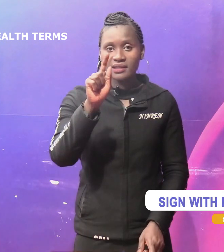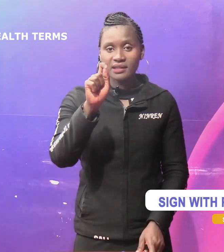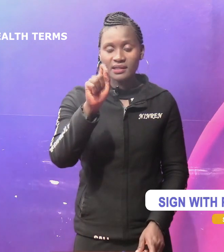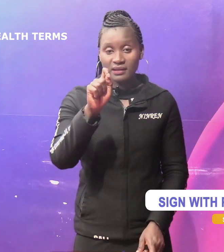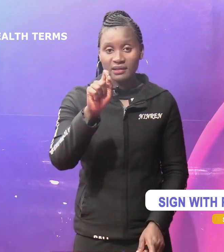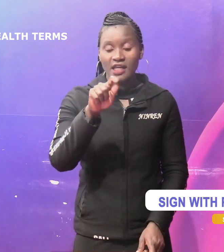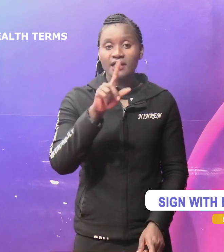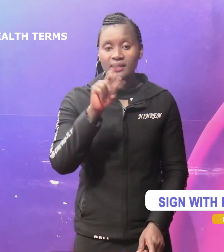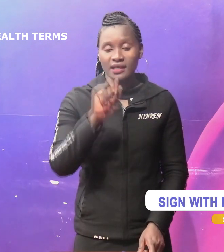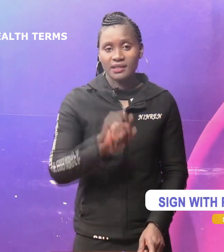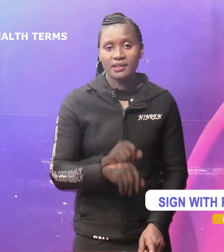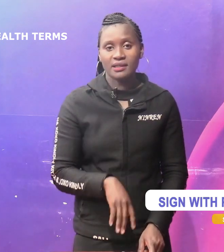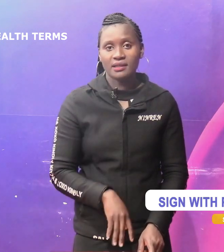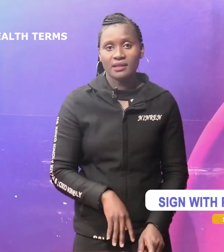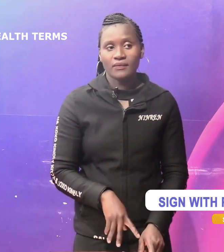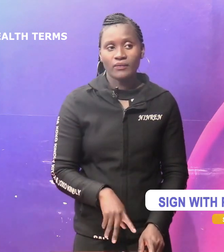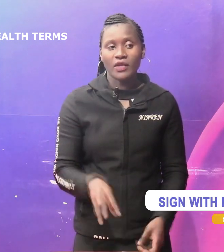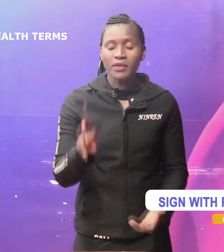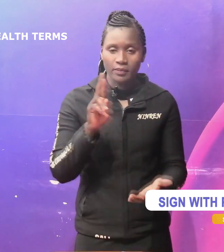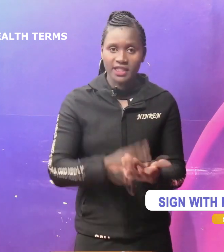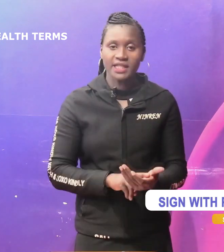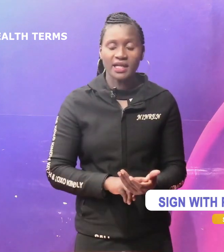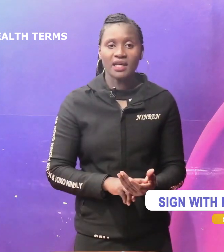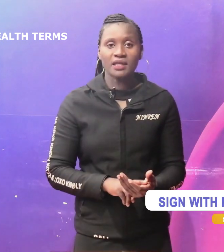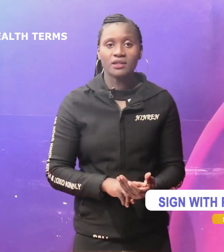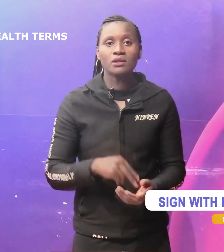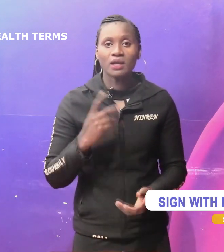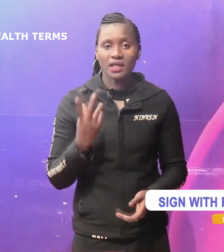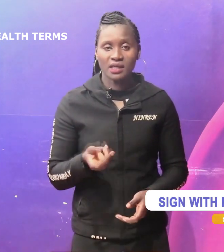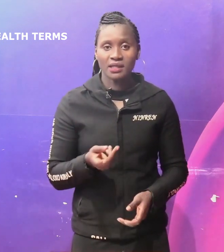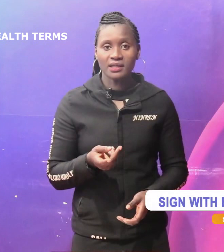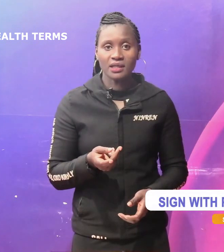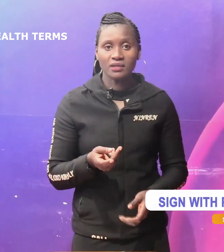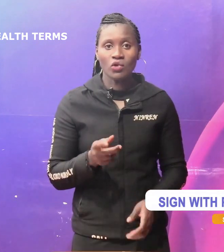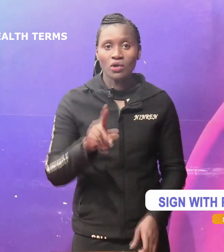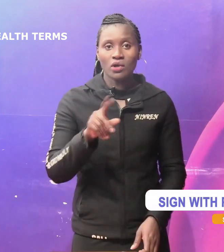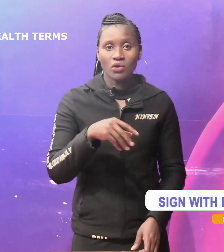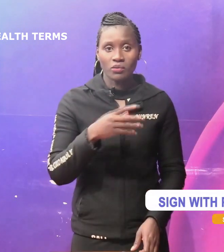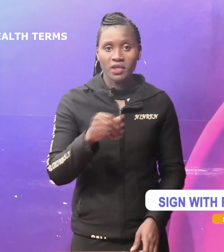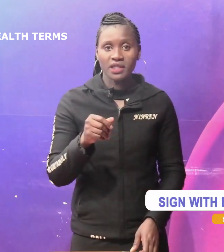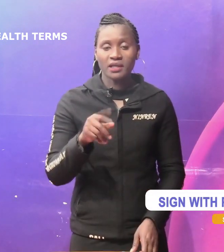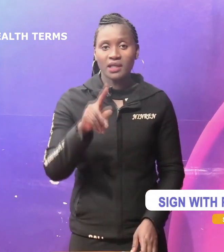T-E-S-T. Test. Let me repeat it again so you can understand more or better, like this.